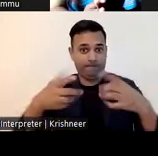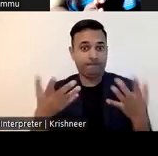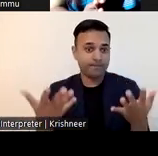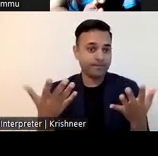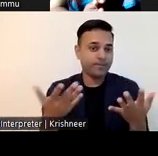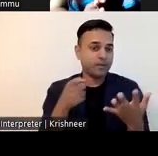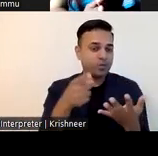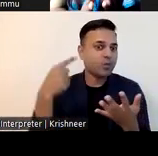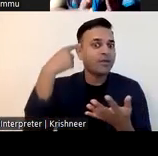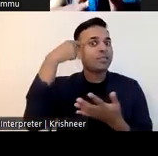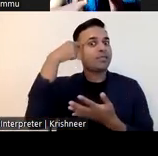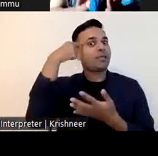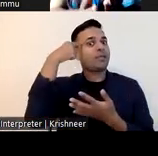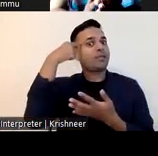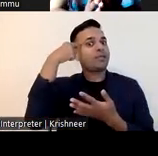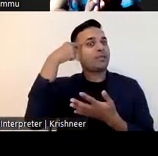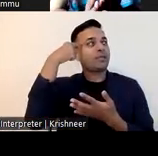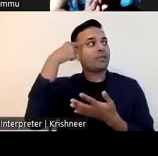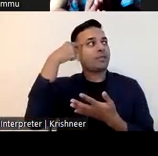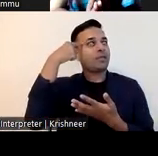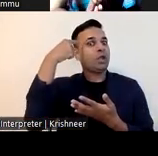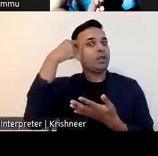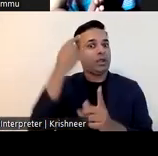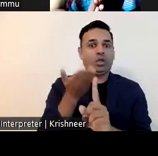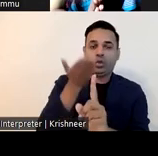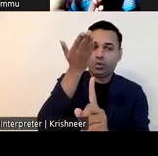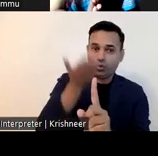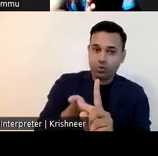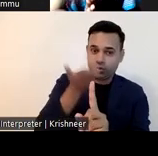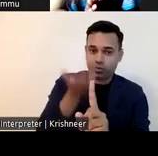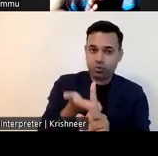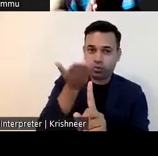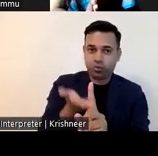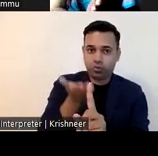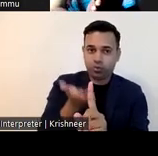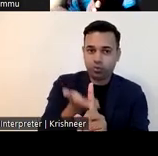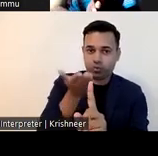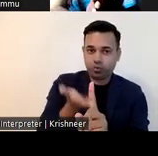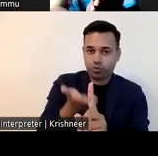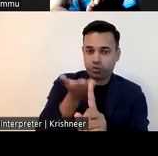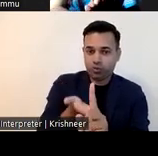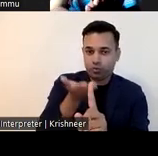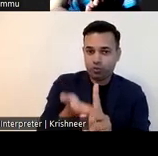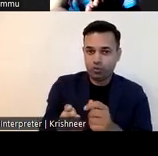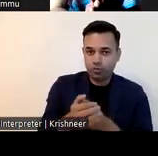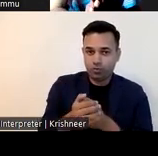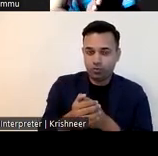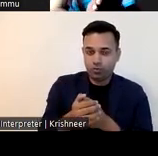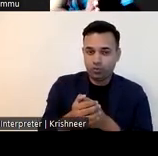believe, and this word is the disability is now moving on to the person with